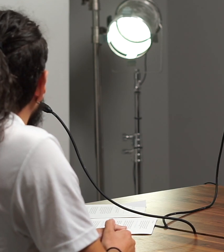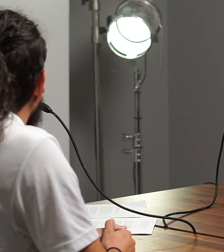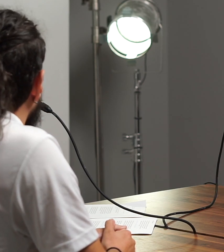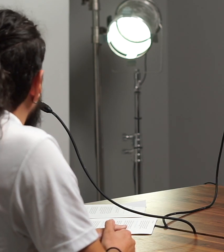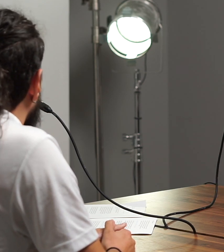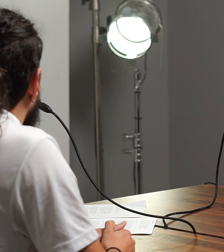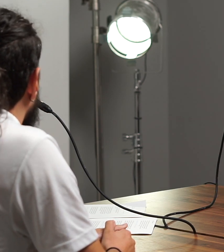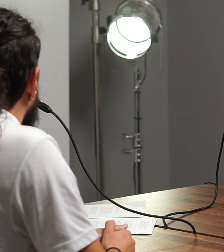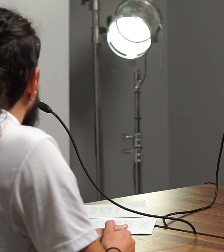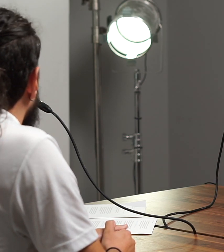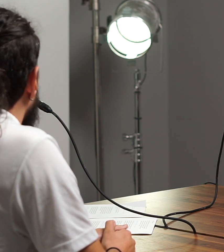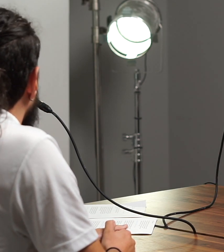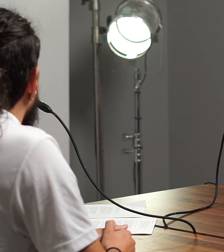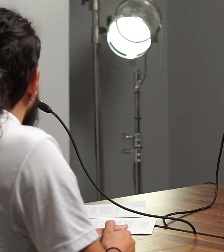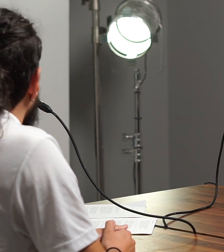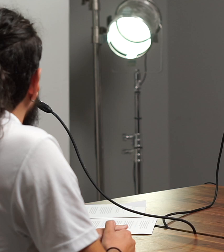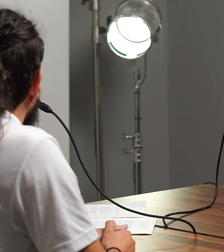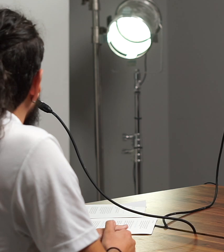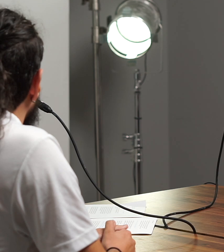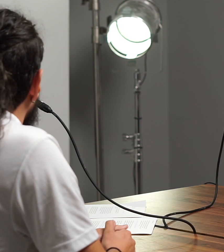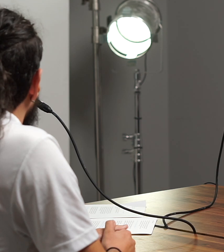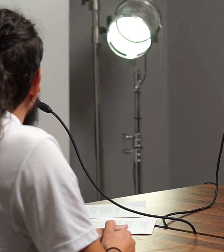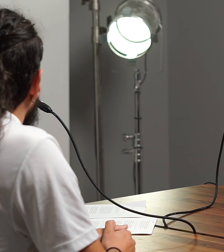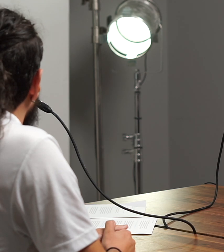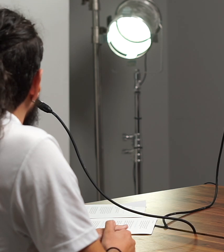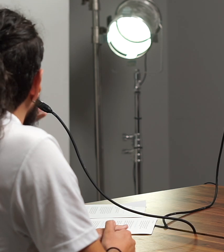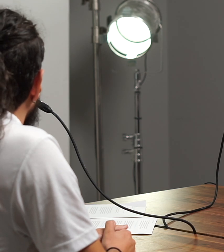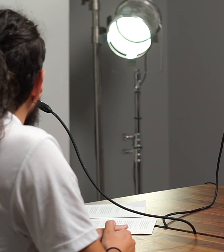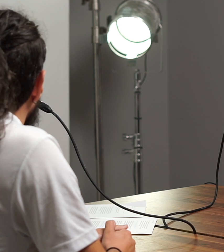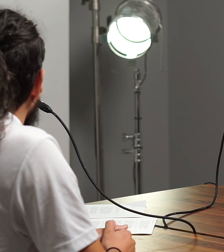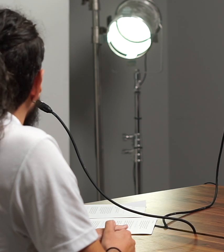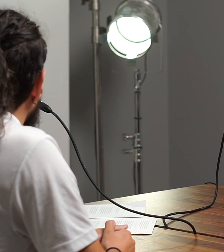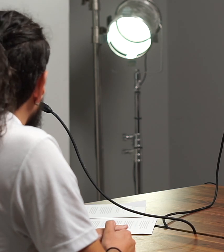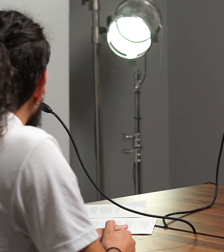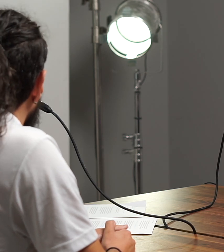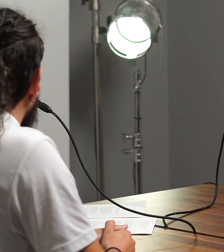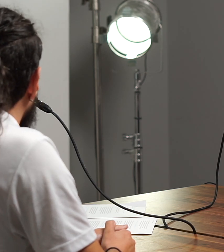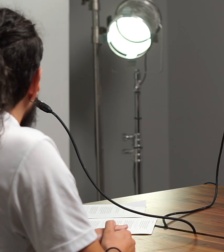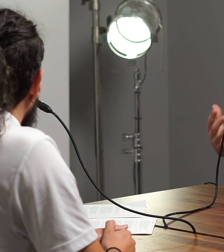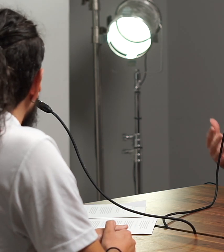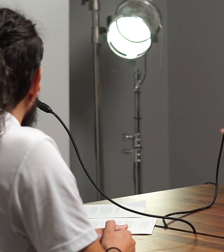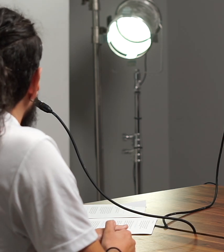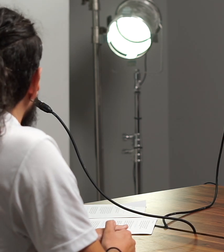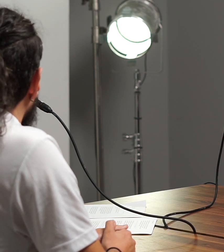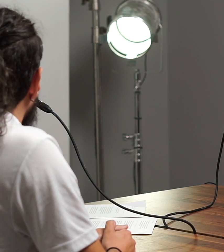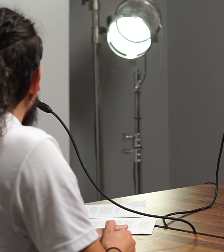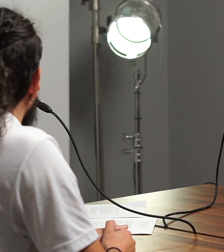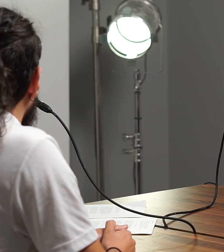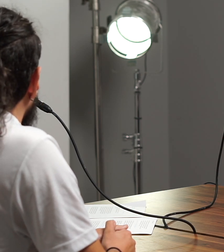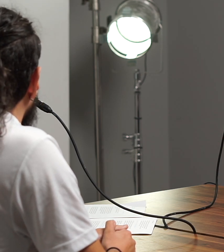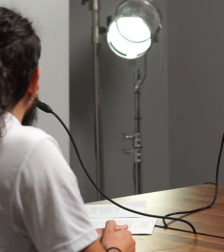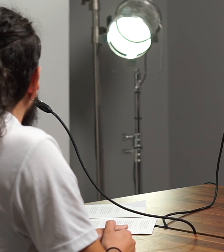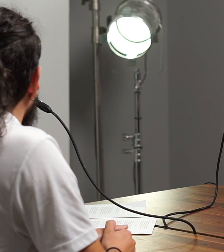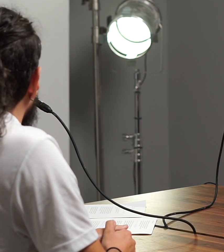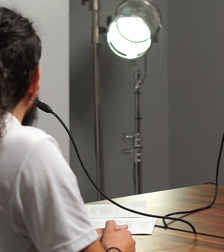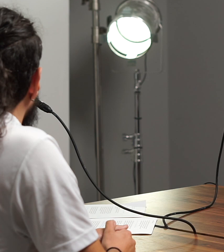start to learn to serve and understand and become brothers and sisters more closely with